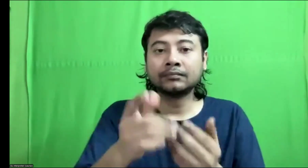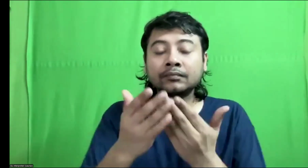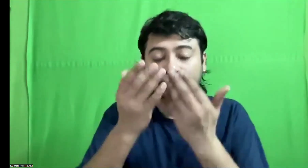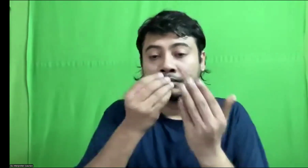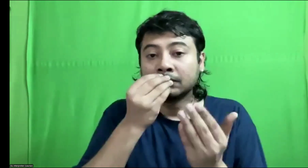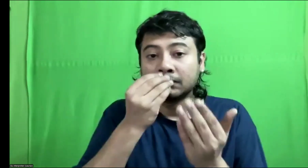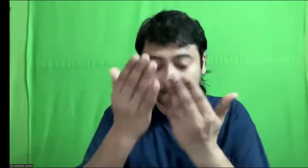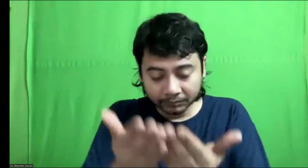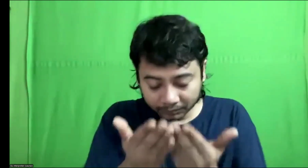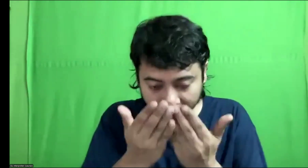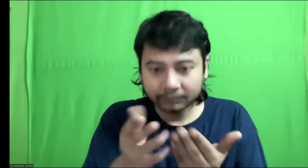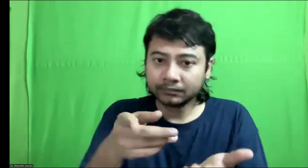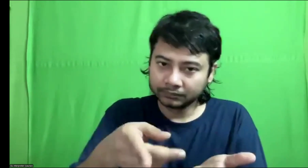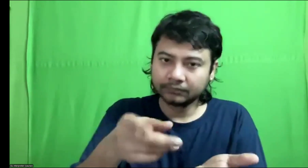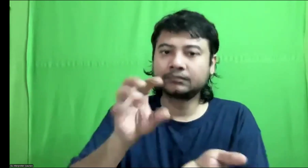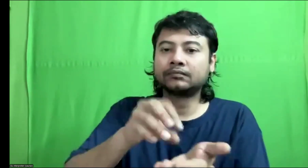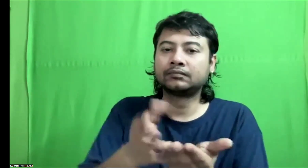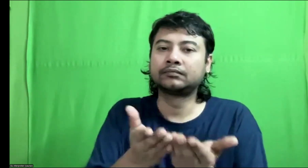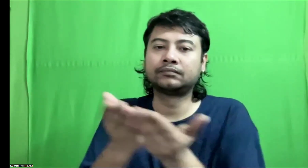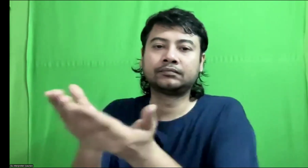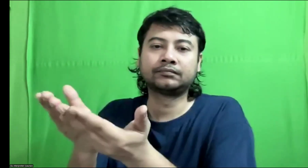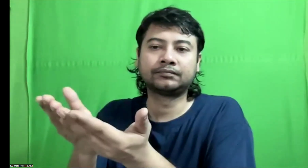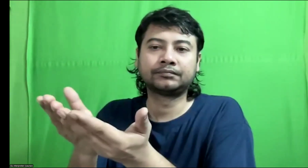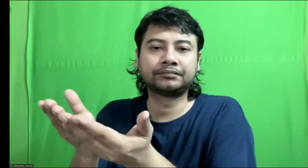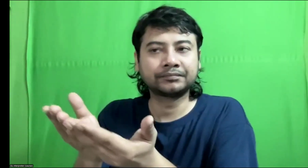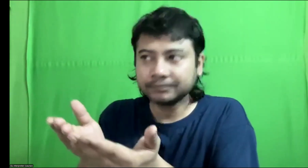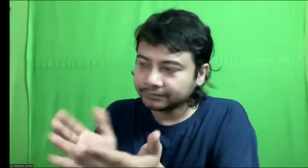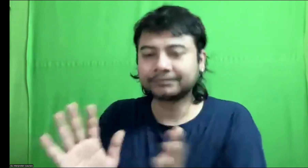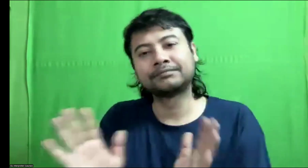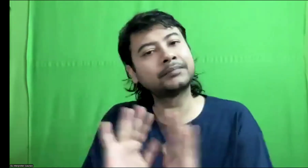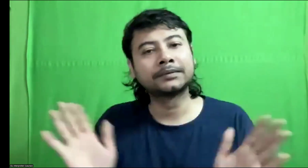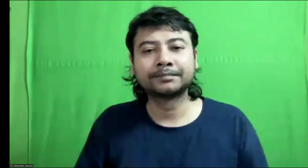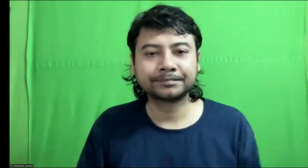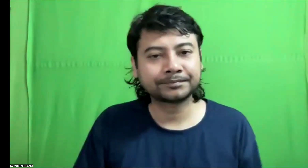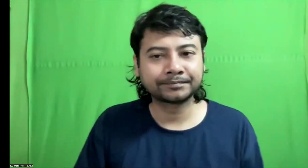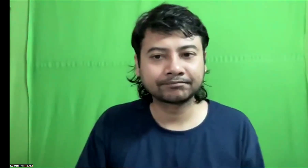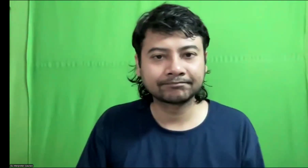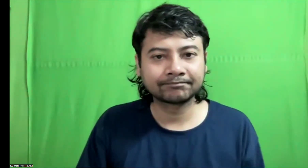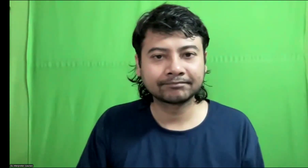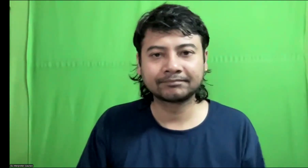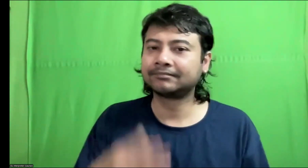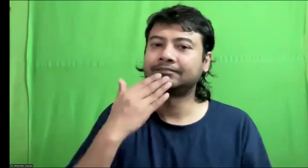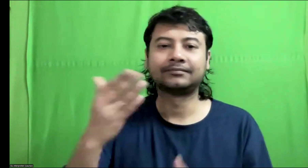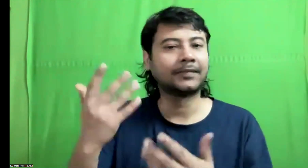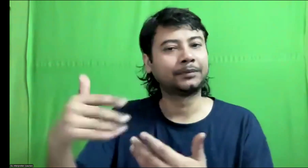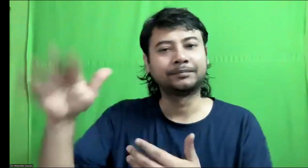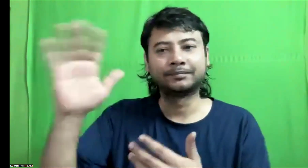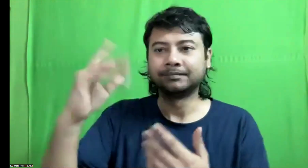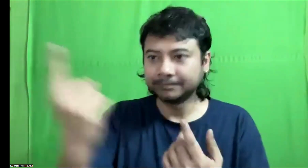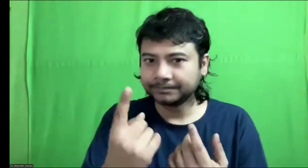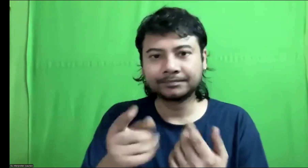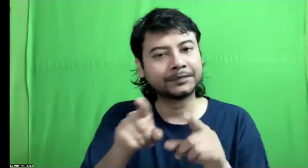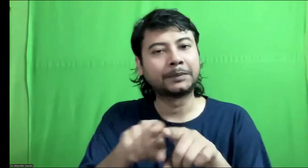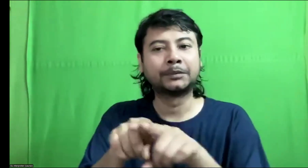So this is a simple process, and every year this month we do lots of programs. We go to schools, we go